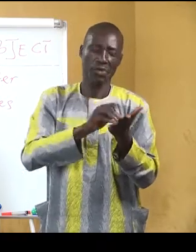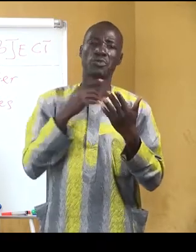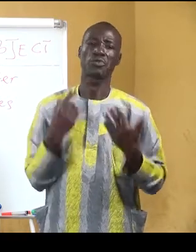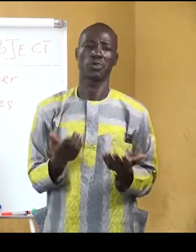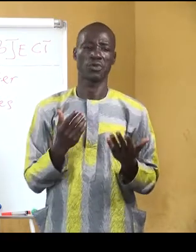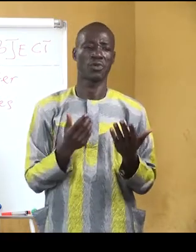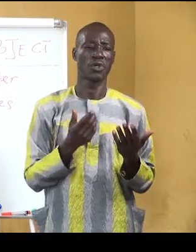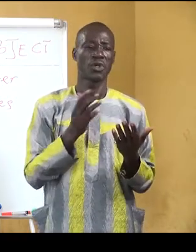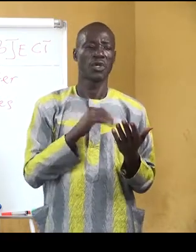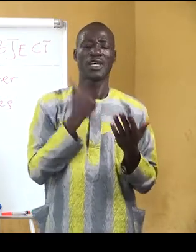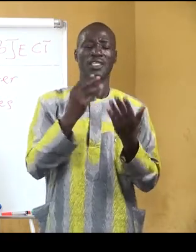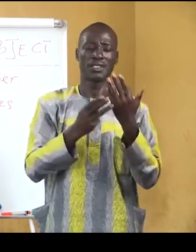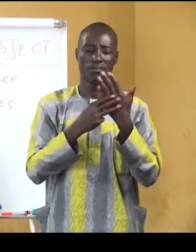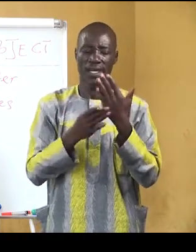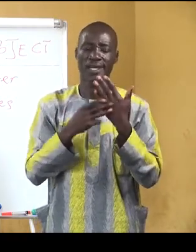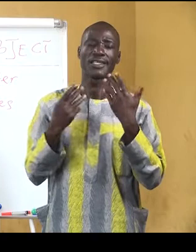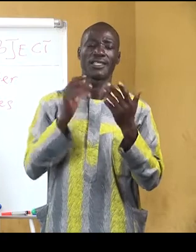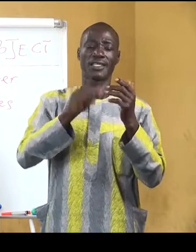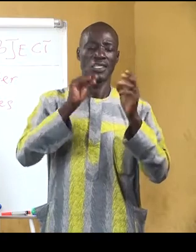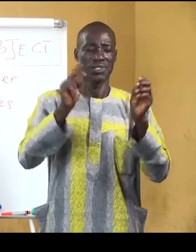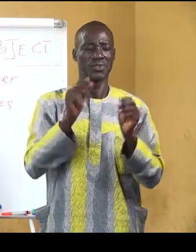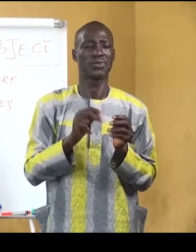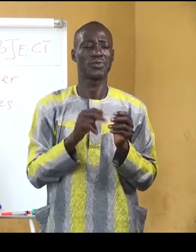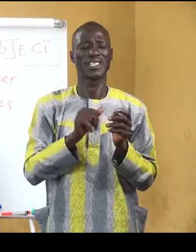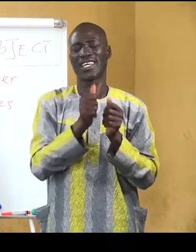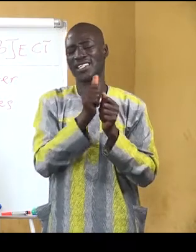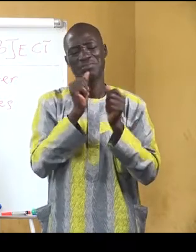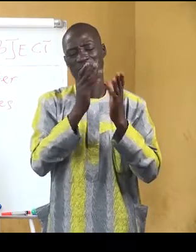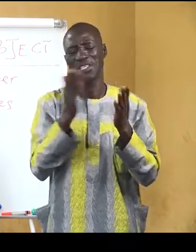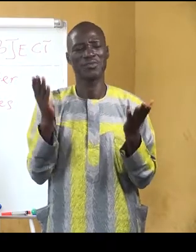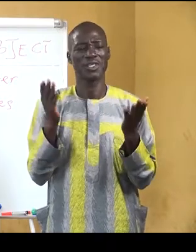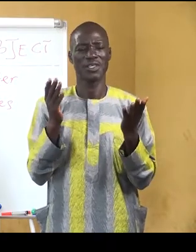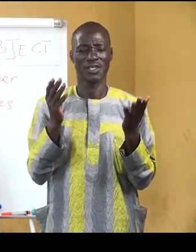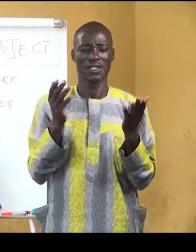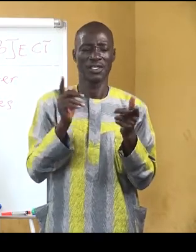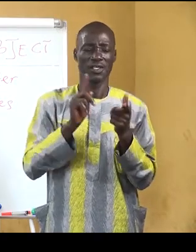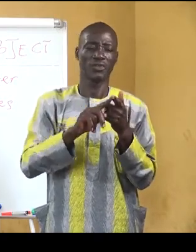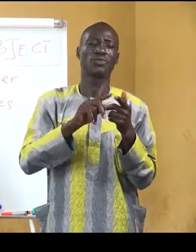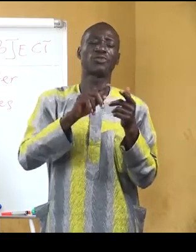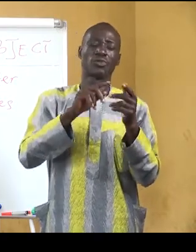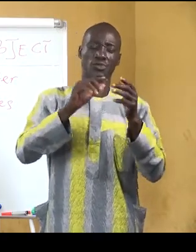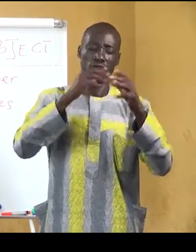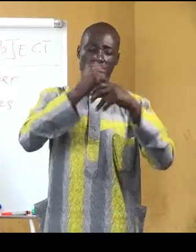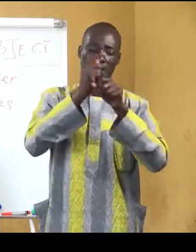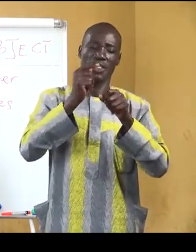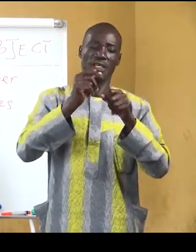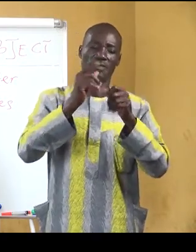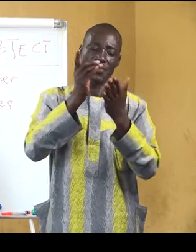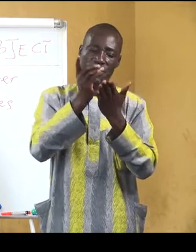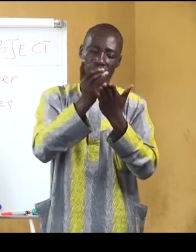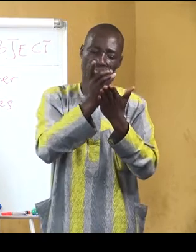basic programming language. The bankers can also use the basic programming language to enable them design